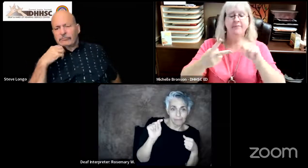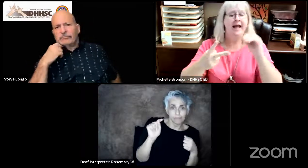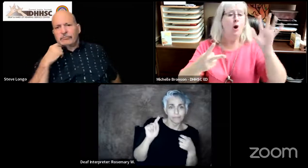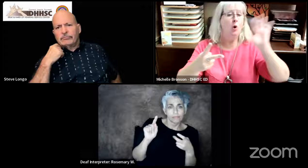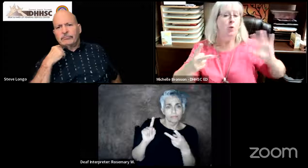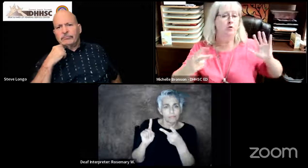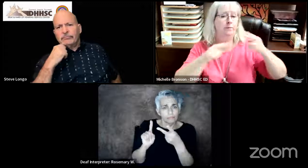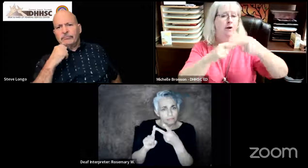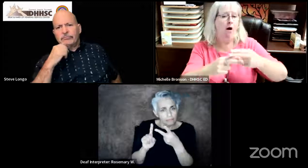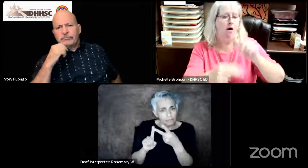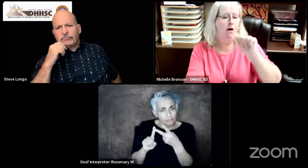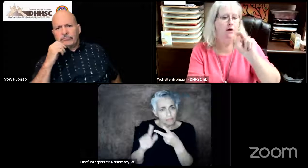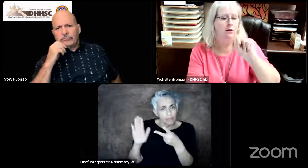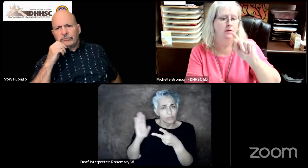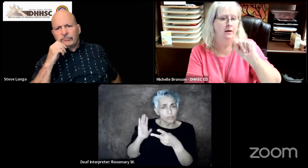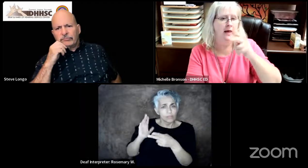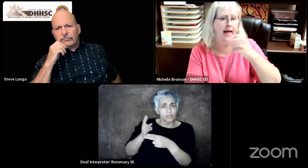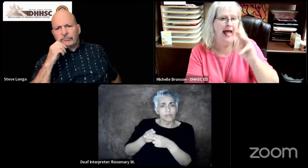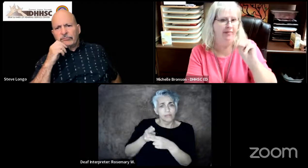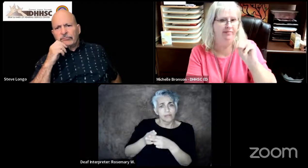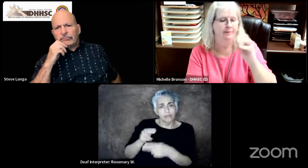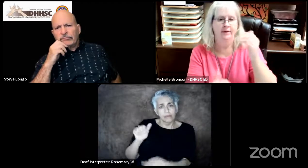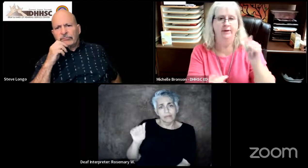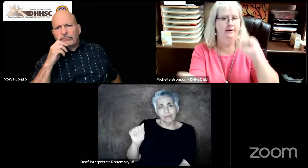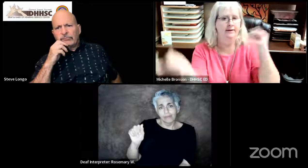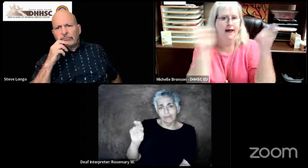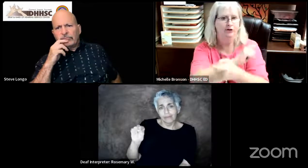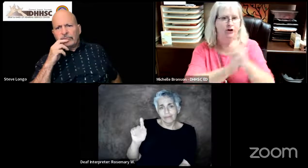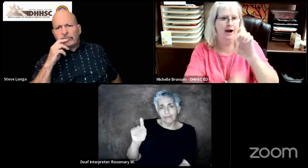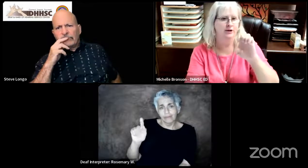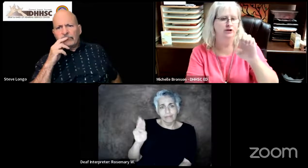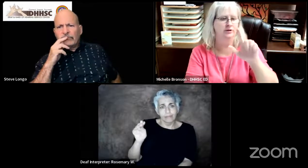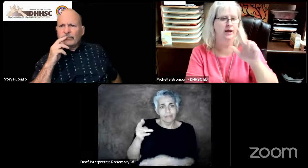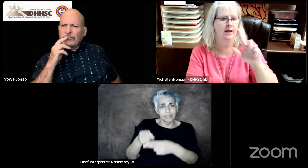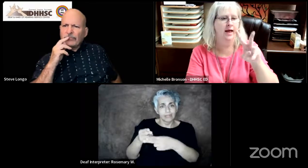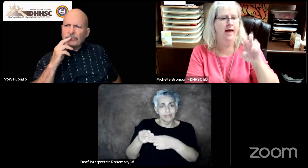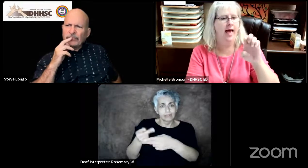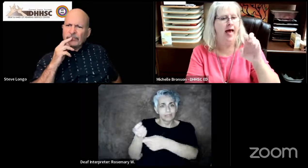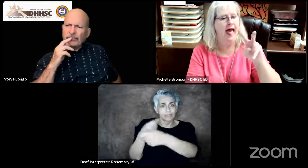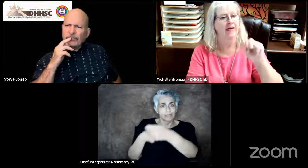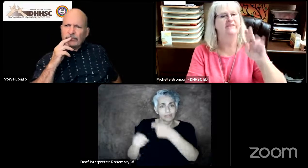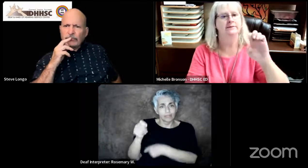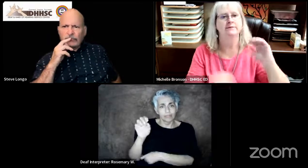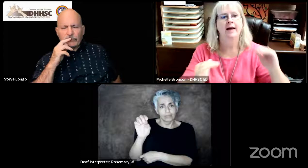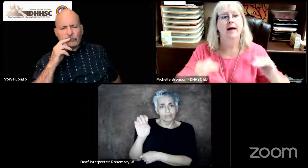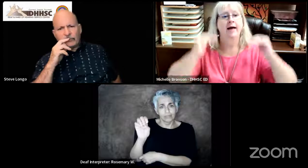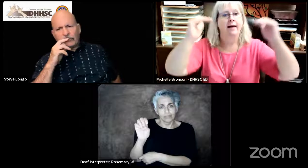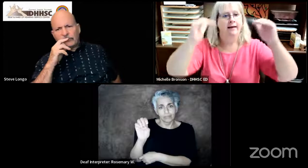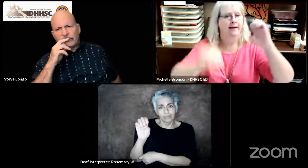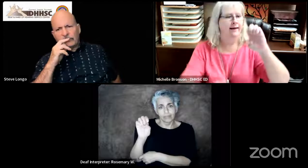HealthNet and what used to be called Anthem is now